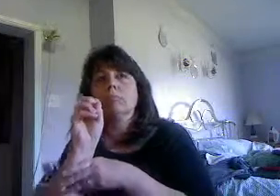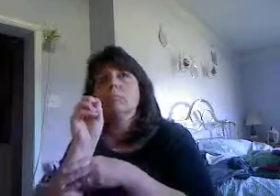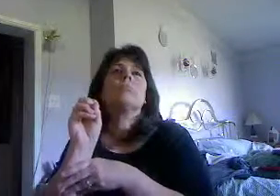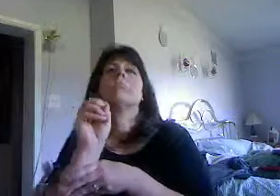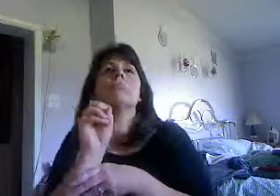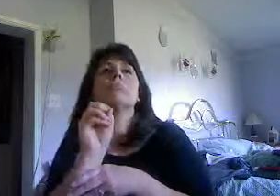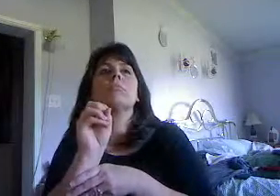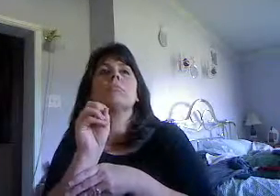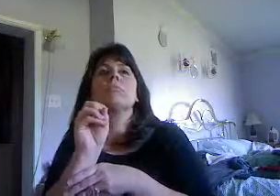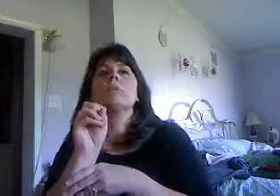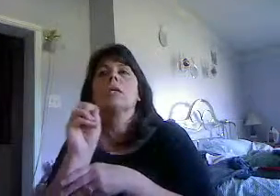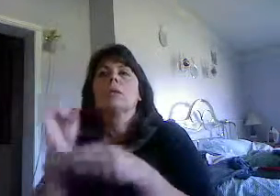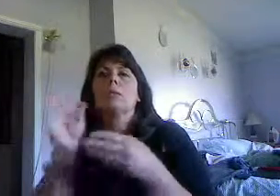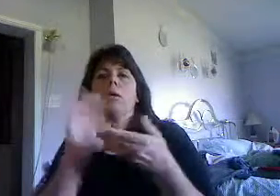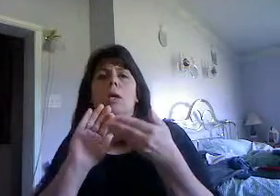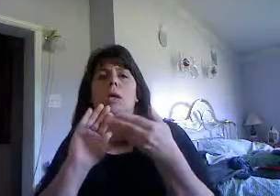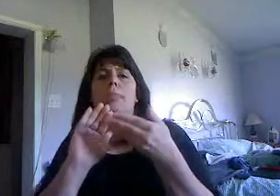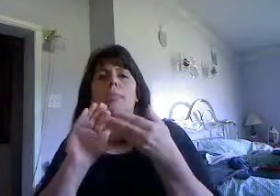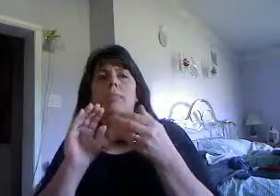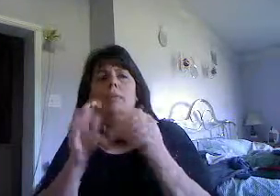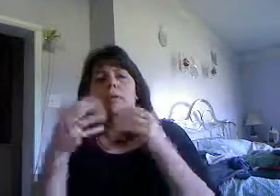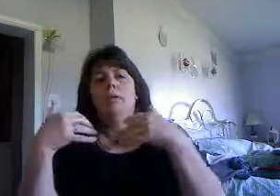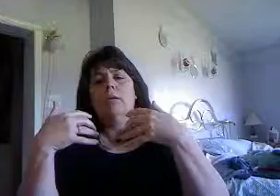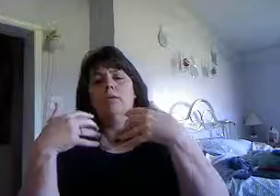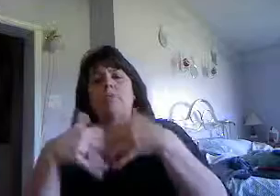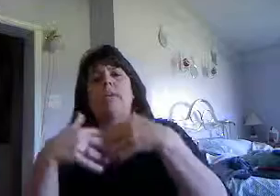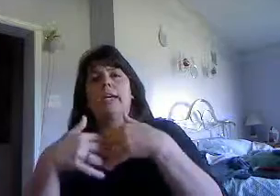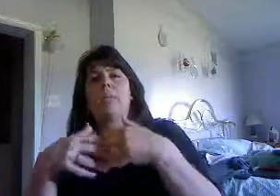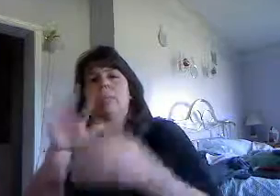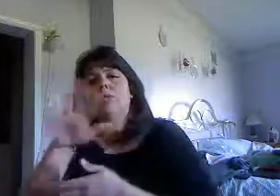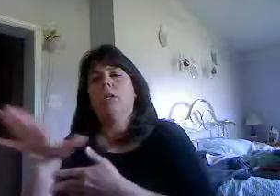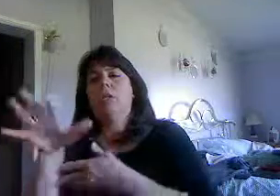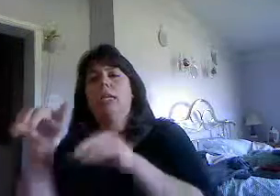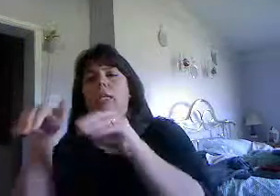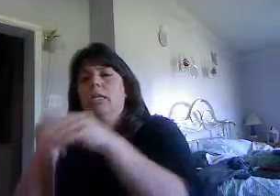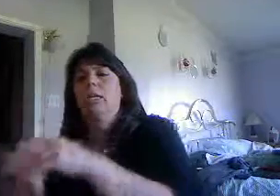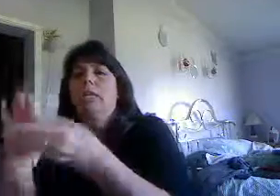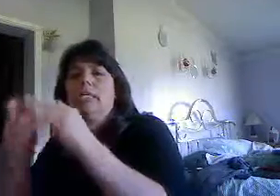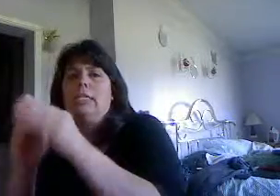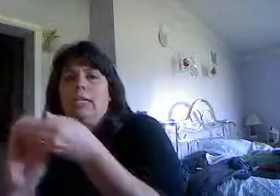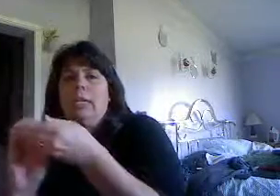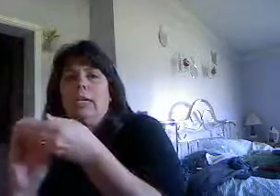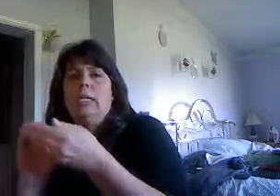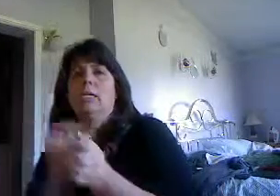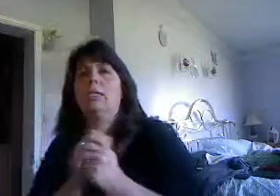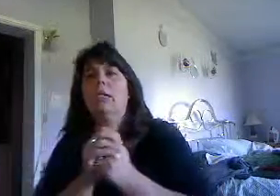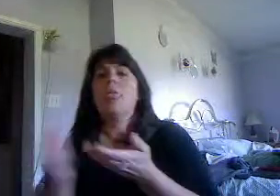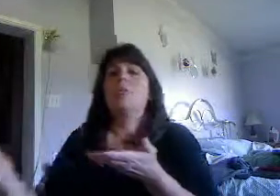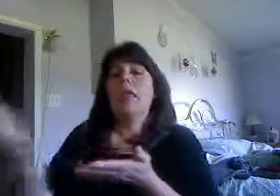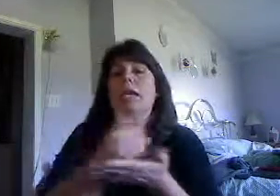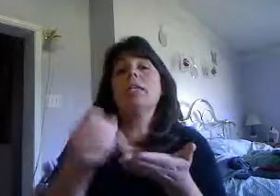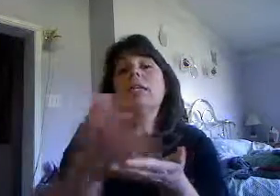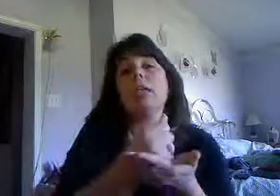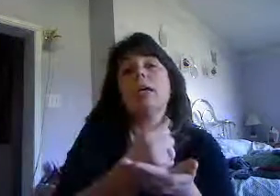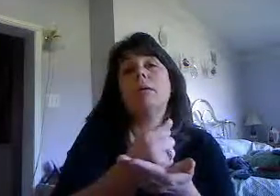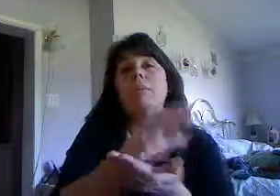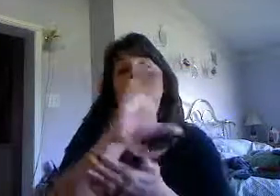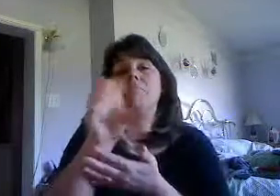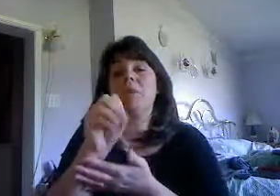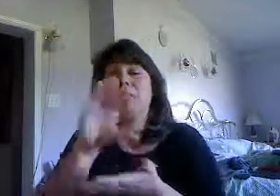of urban residents live in the central cities. Moreover, the incomes of our central city residents, the average income